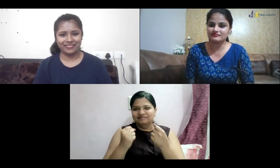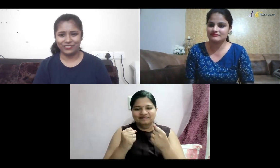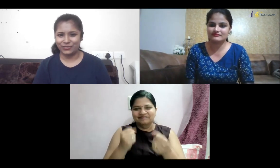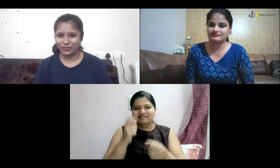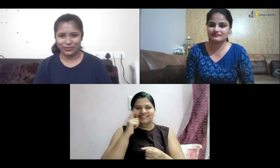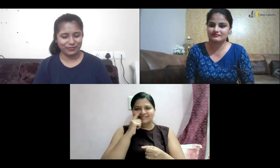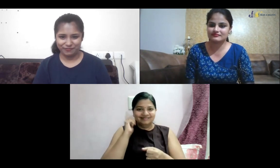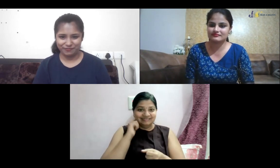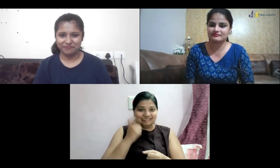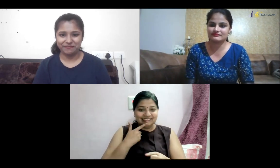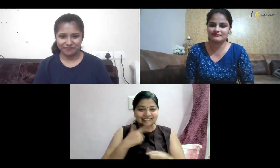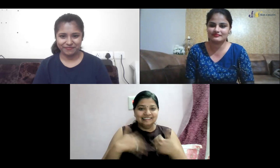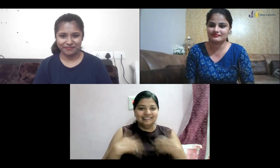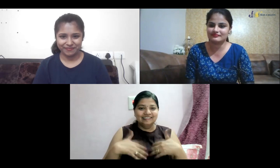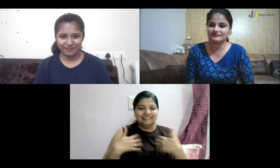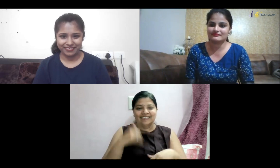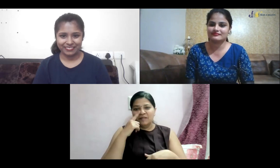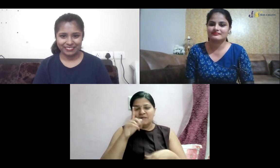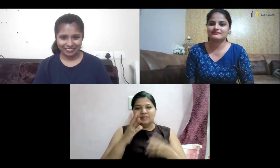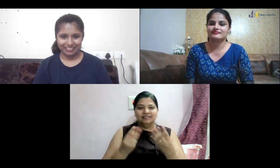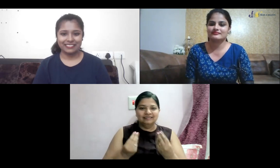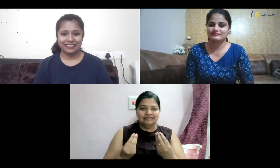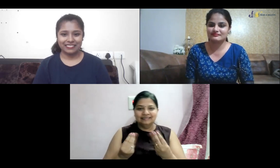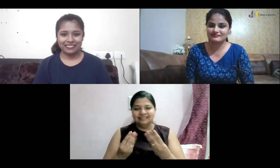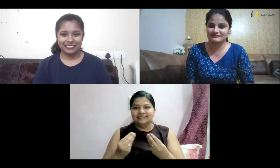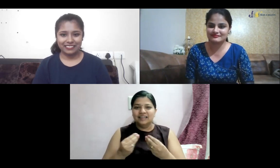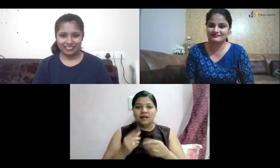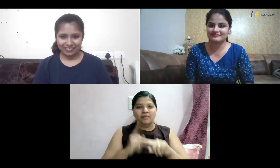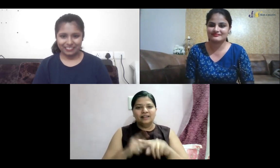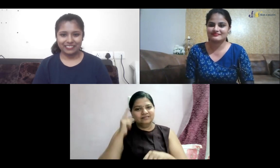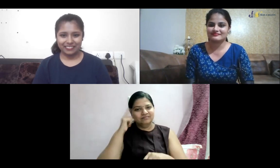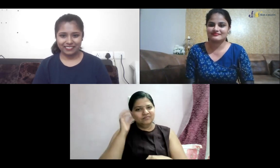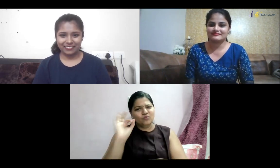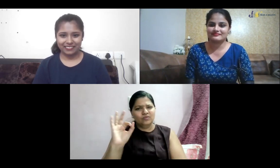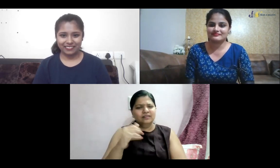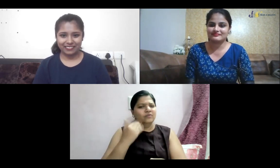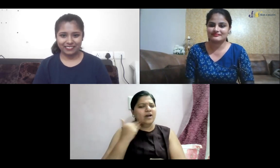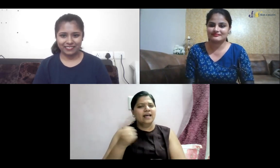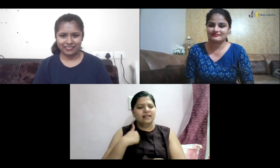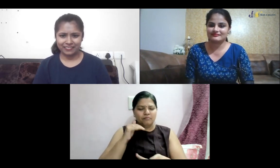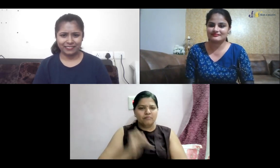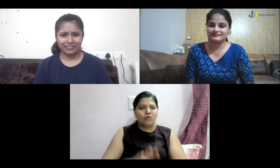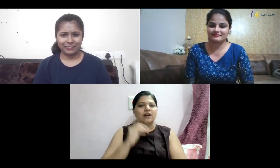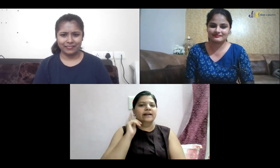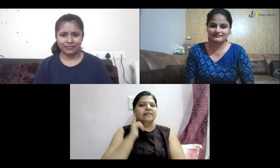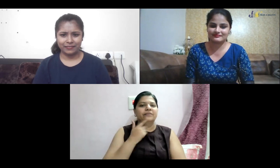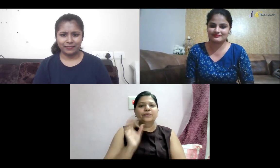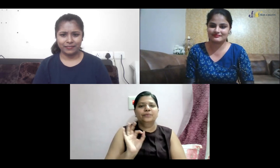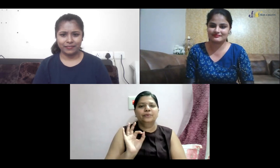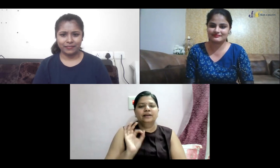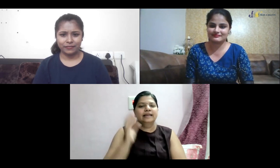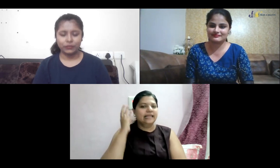that time it was so tough to go outside. Women are suffering, they are scared.